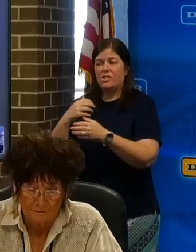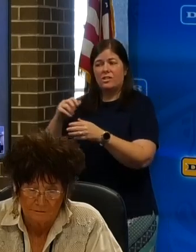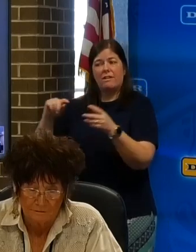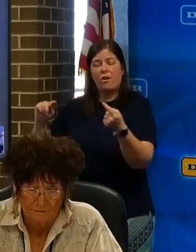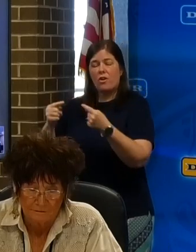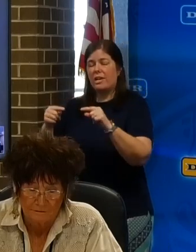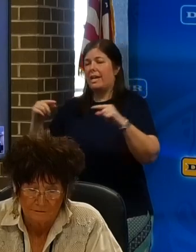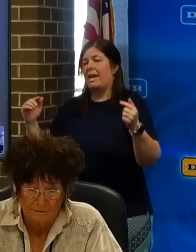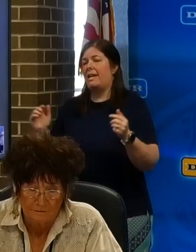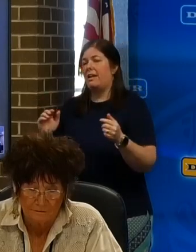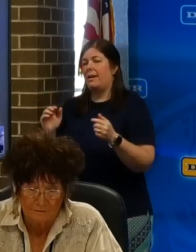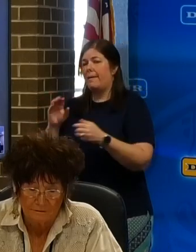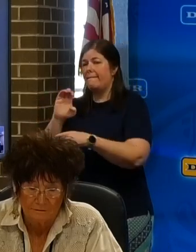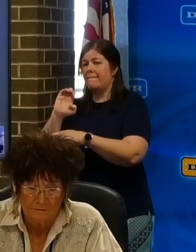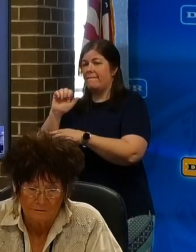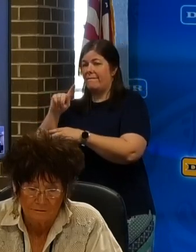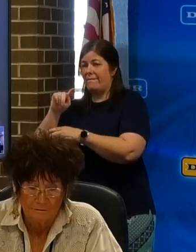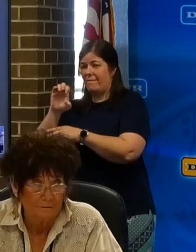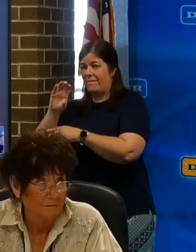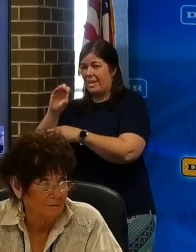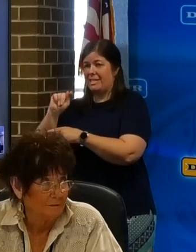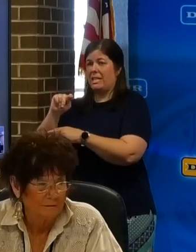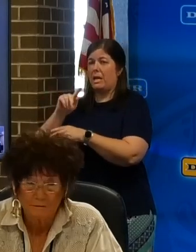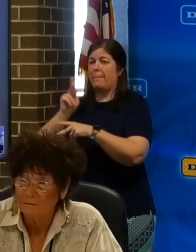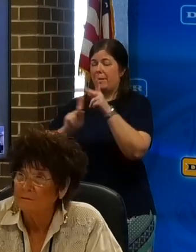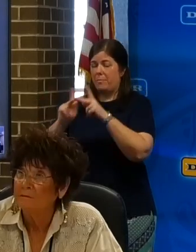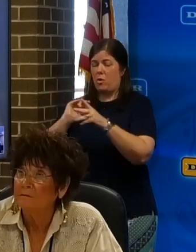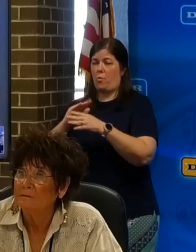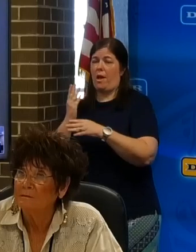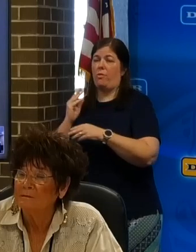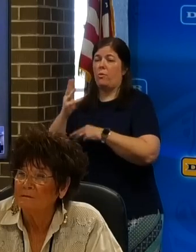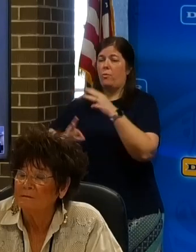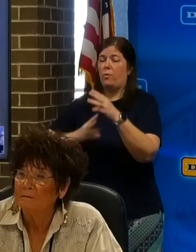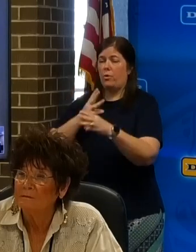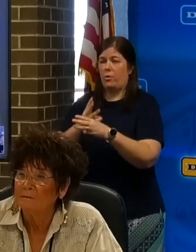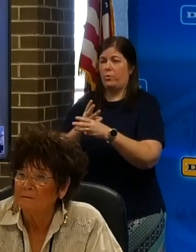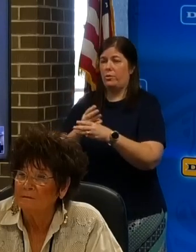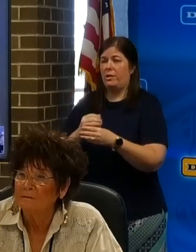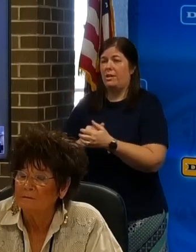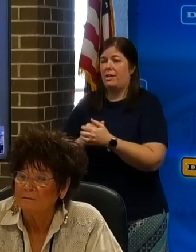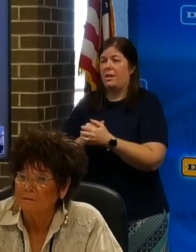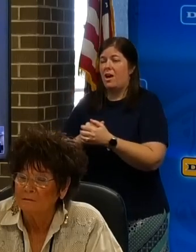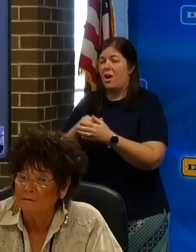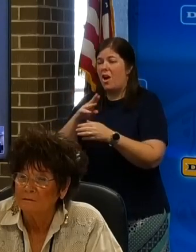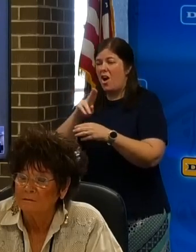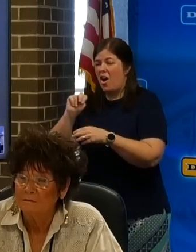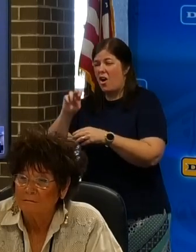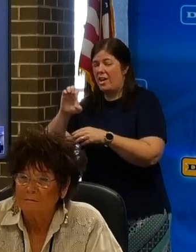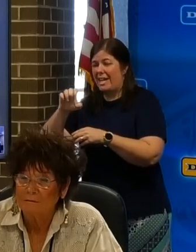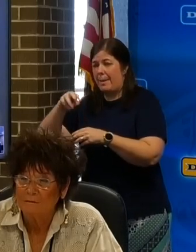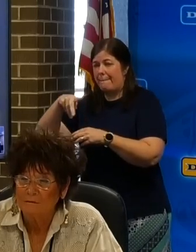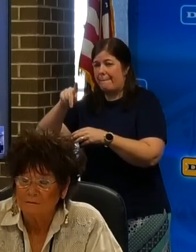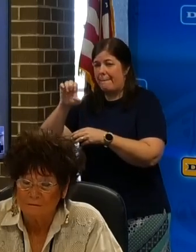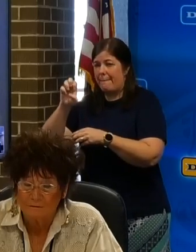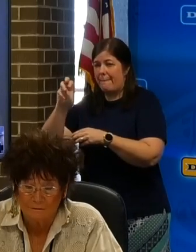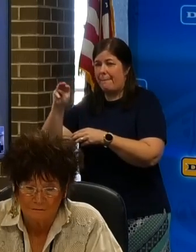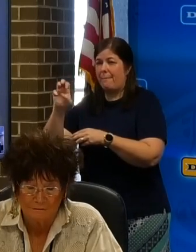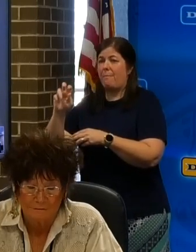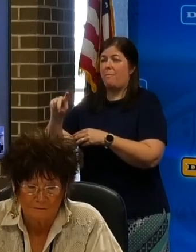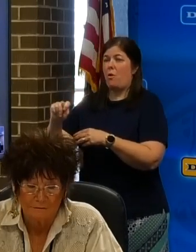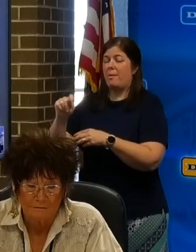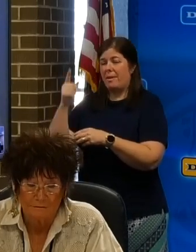world. The U.S. unemployment rate for March is 4.4%, which increased almost a full percentage point from